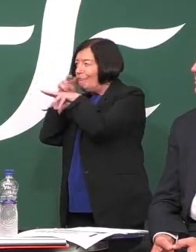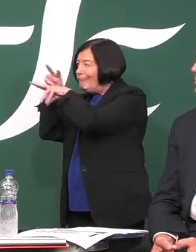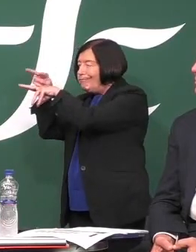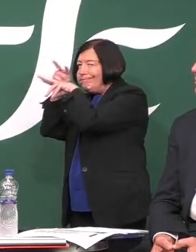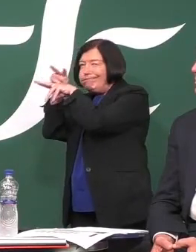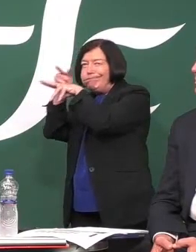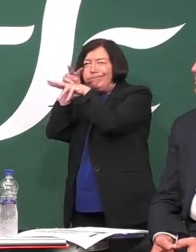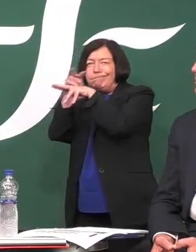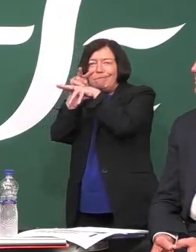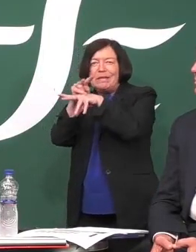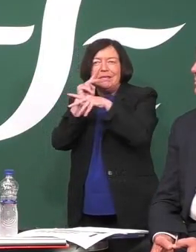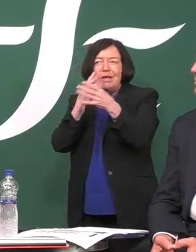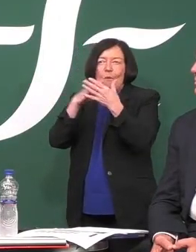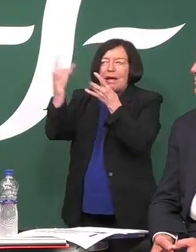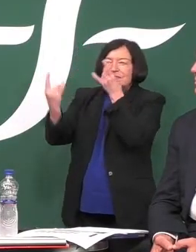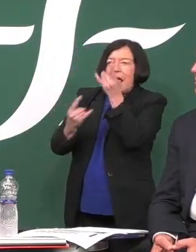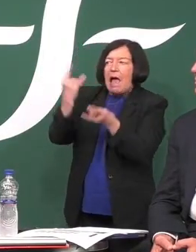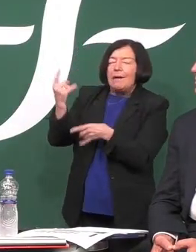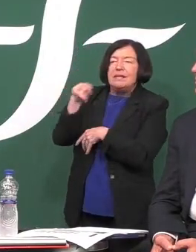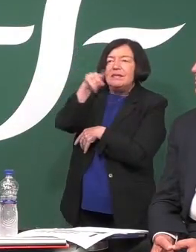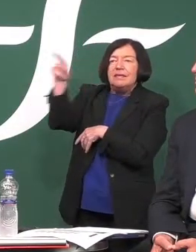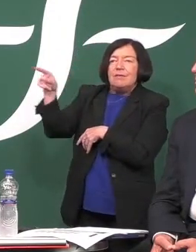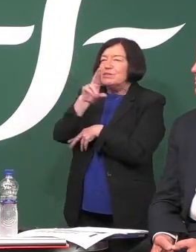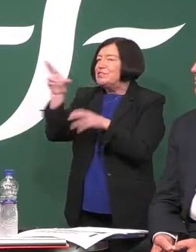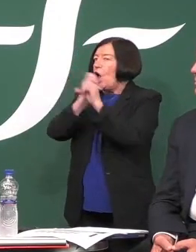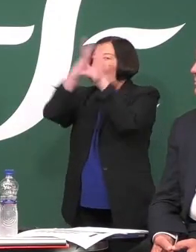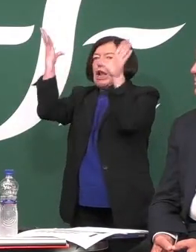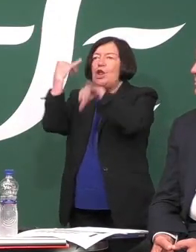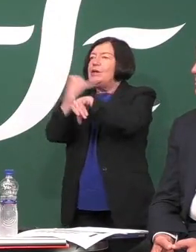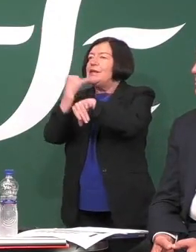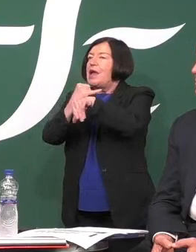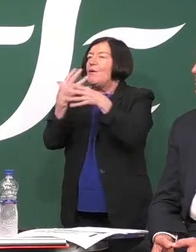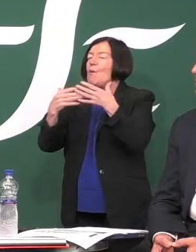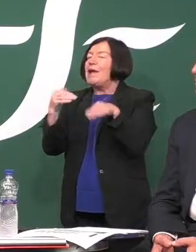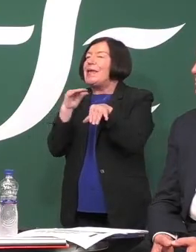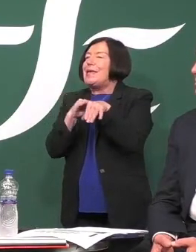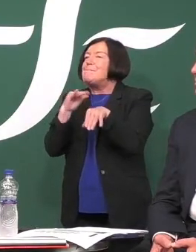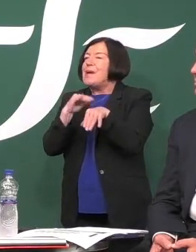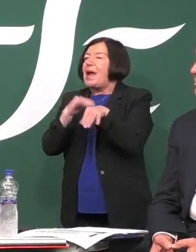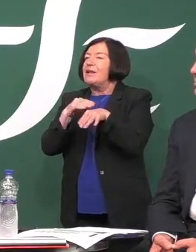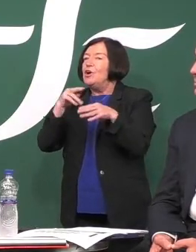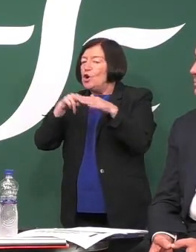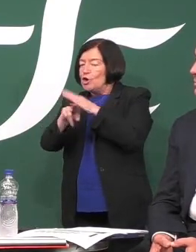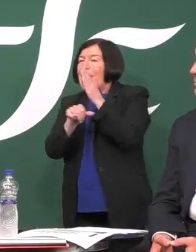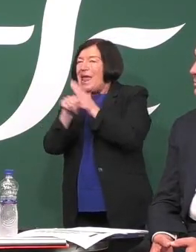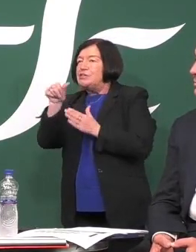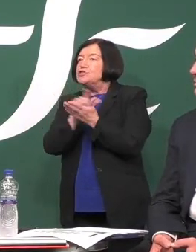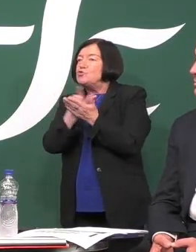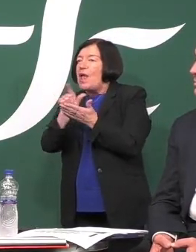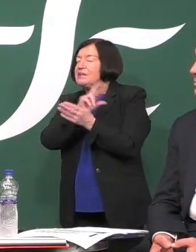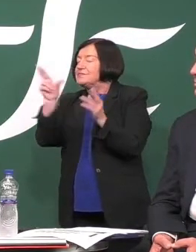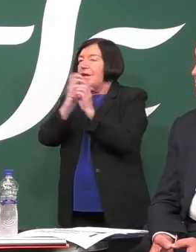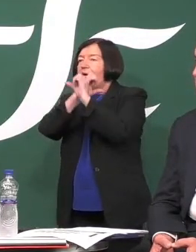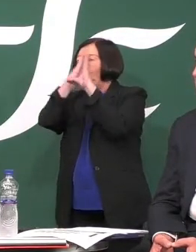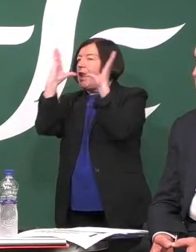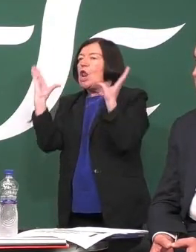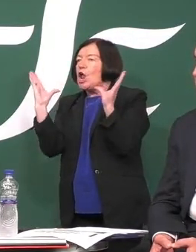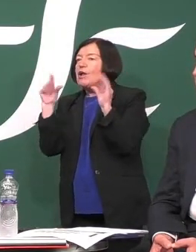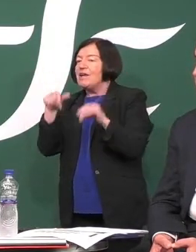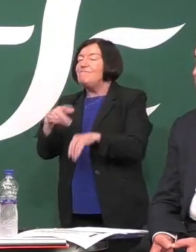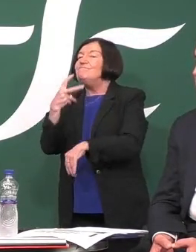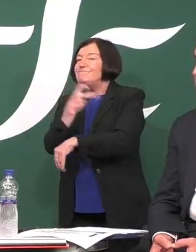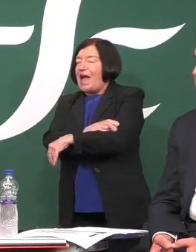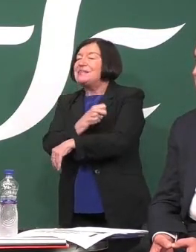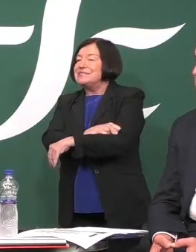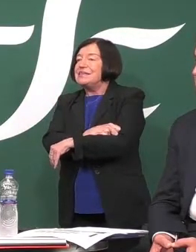to get an early sense of what's likely to happen. I think it's not clear at this stage what the impact will be in children under 12, and it's not clear that vaccine